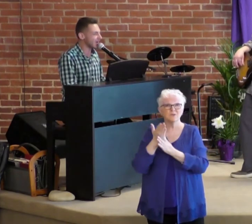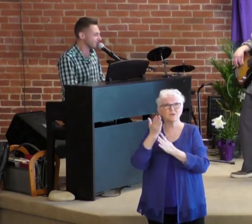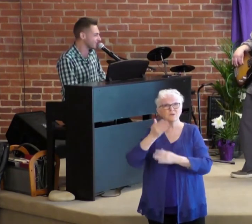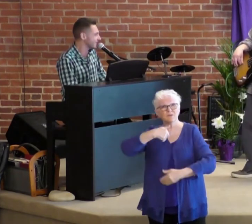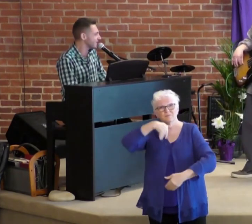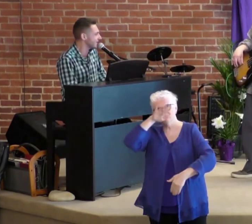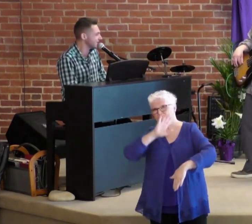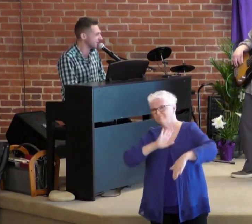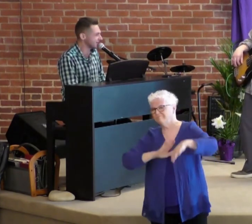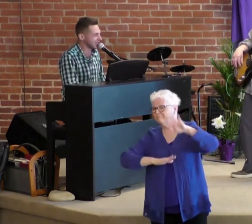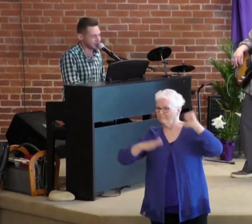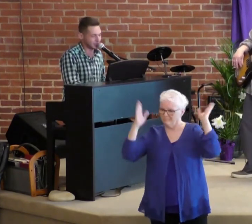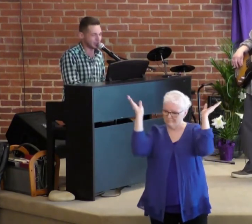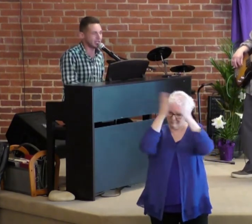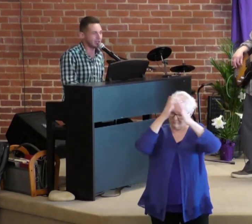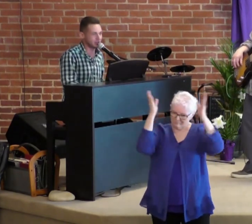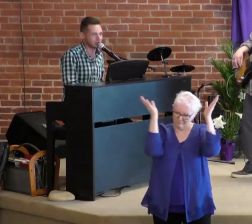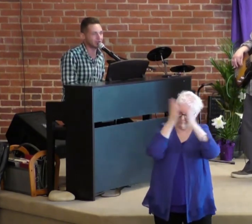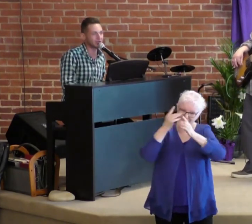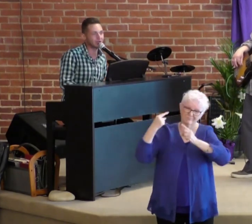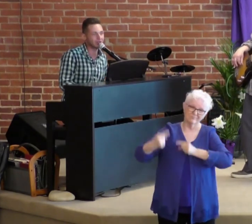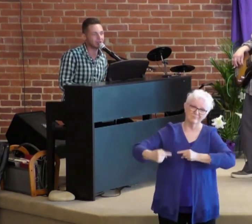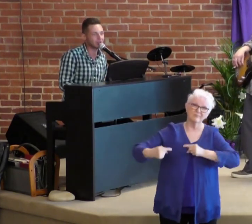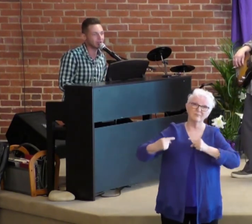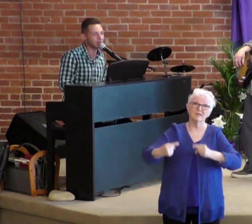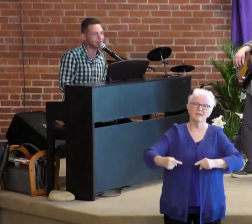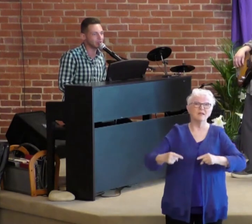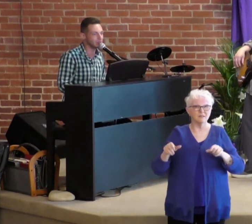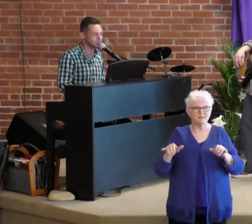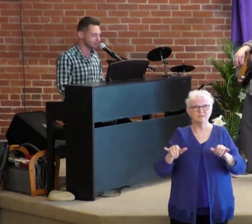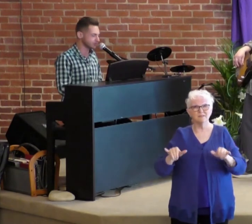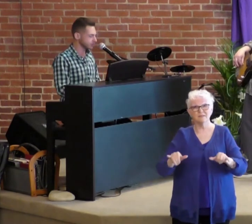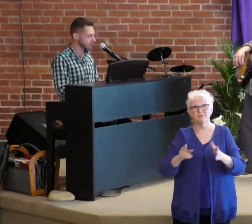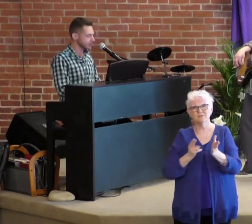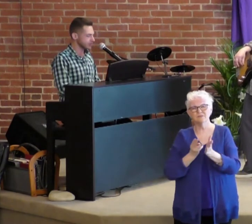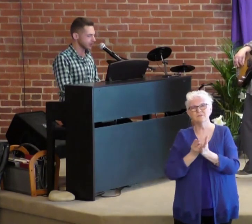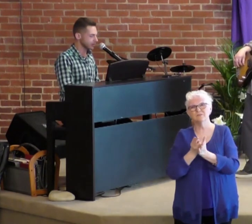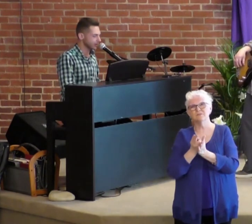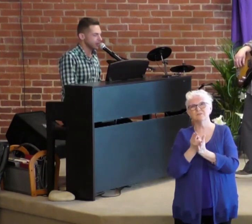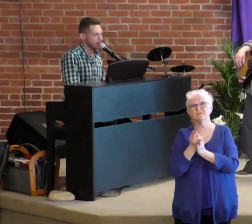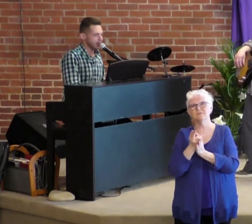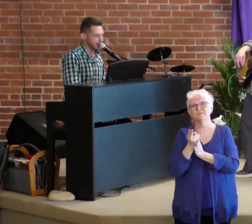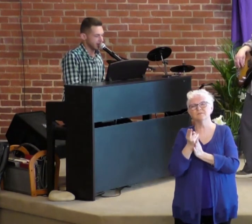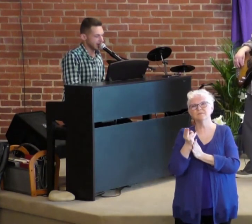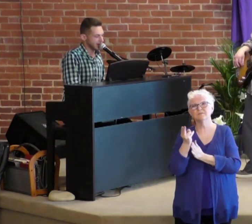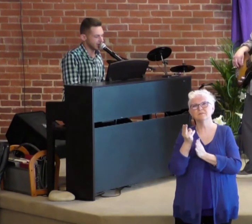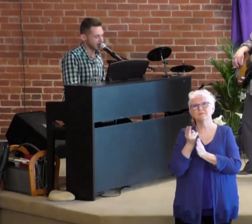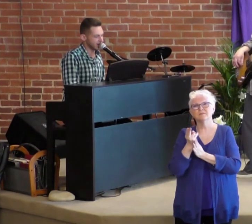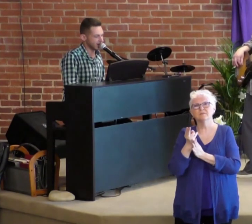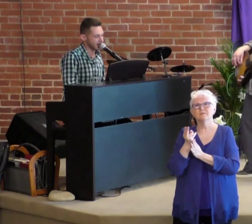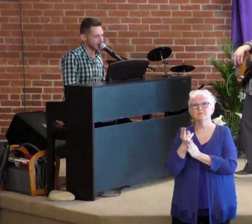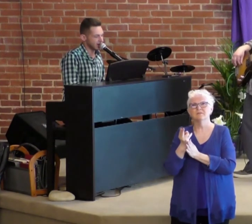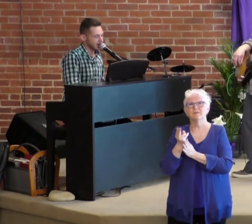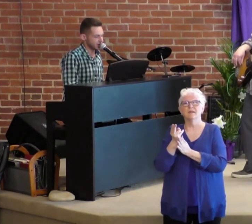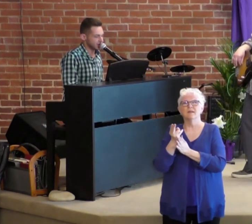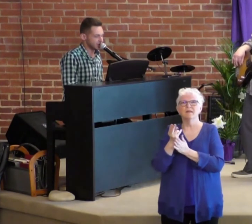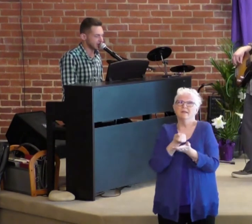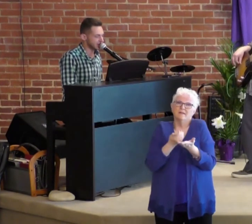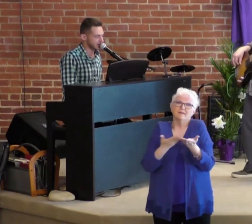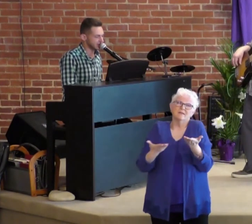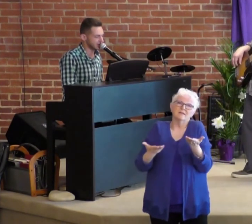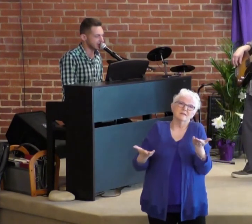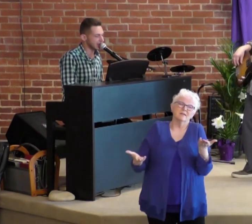Still true. Anything